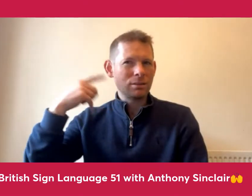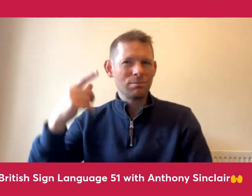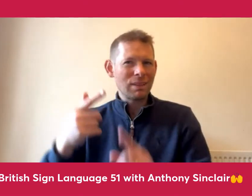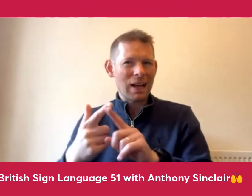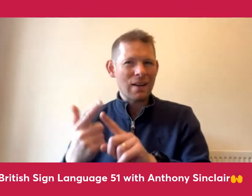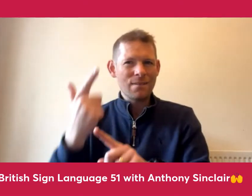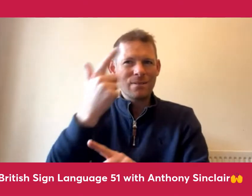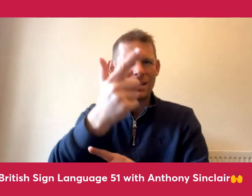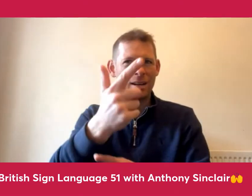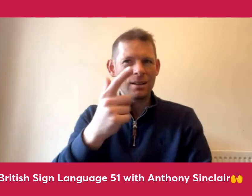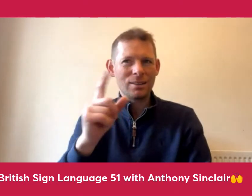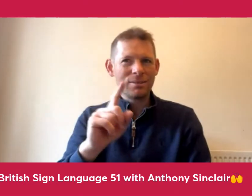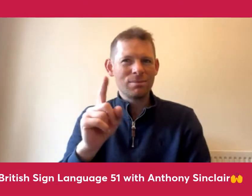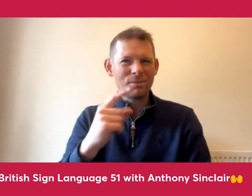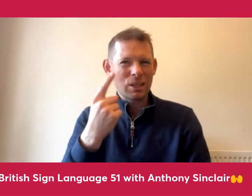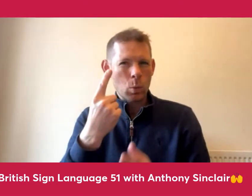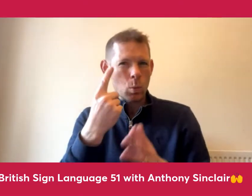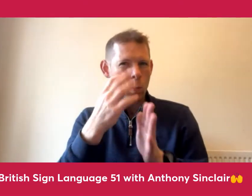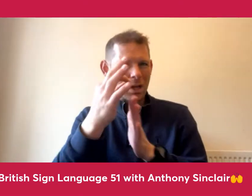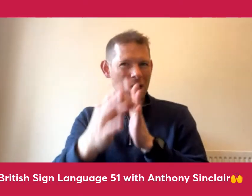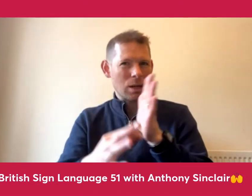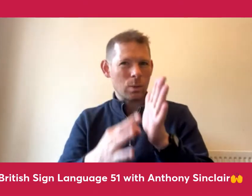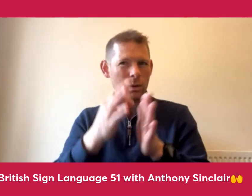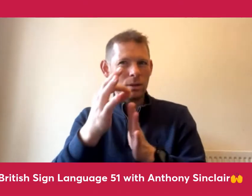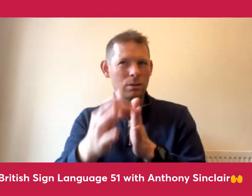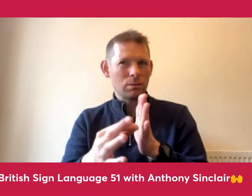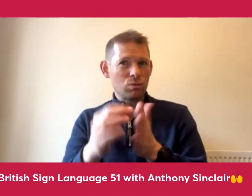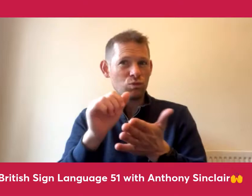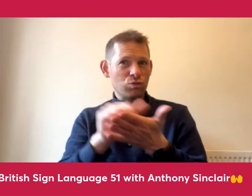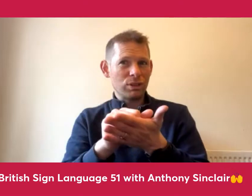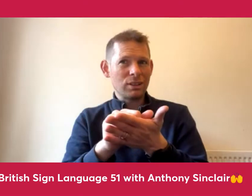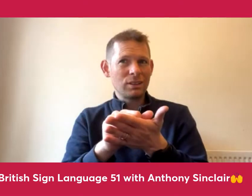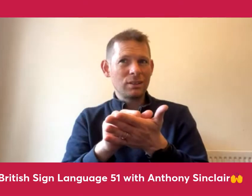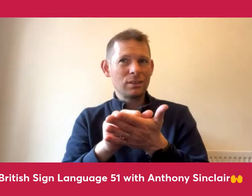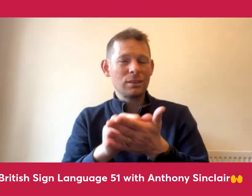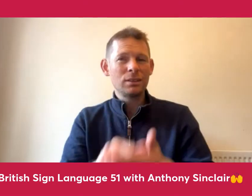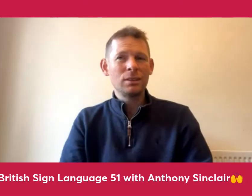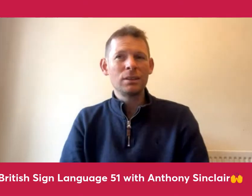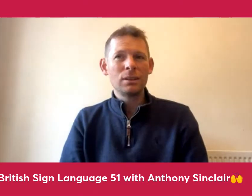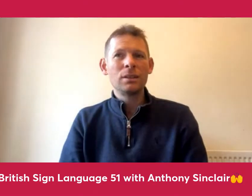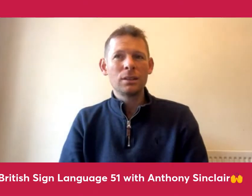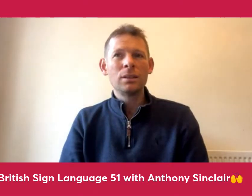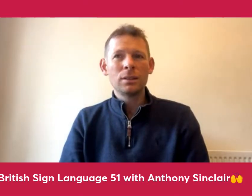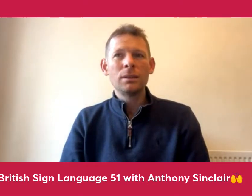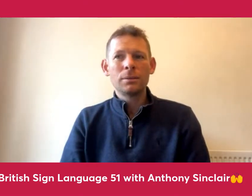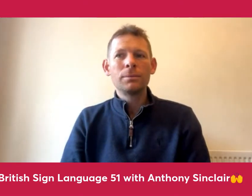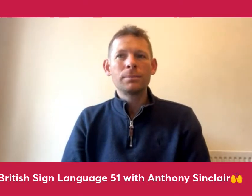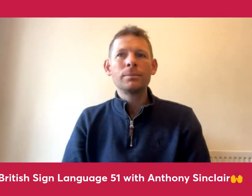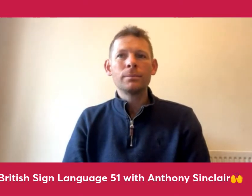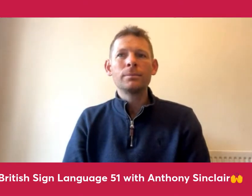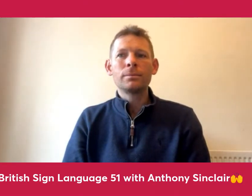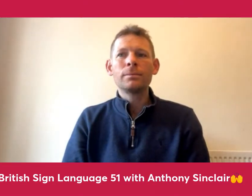How far is Cambridge from London? Is it about an hour's journey? 1 hour? Let me